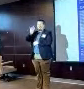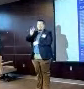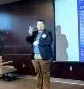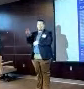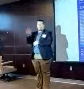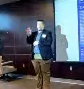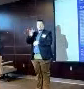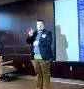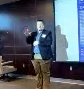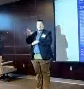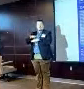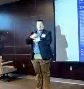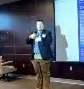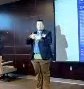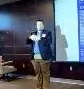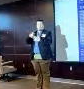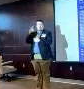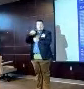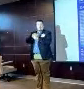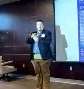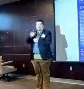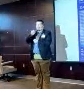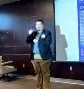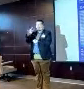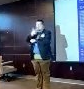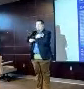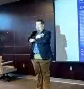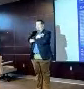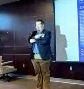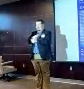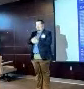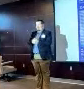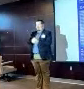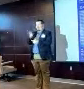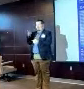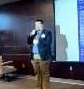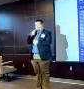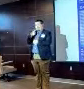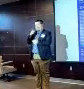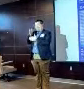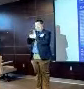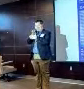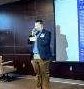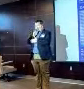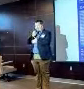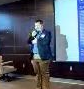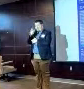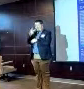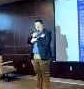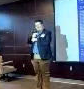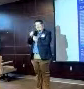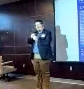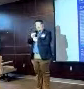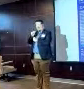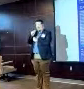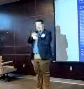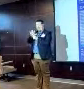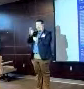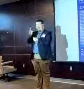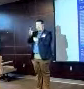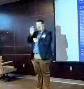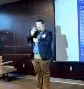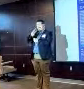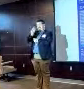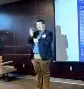of the 73 on a ventilator for COVID-19 are unvaccinated. As Eric mentioned, the average age of our vaccinated patient with COVID-19 is about